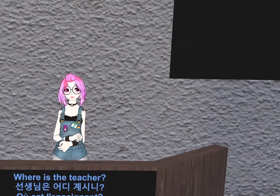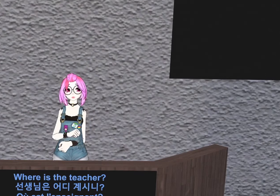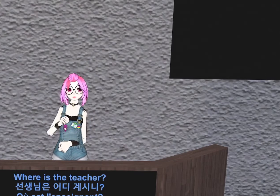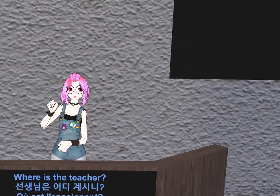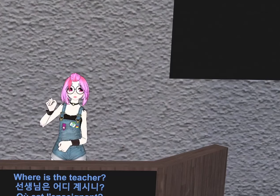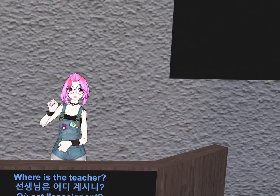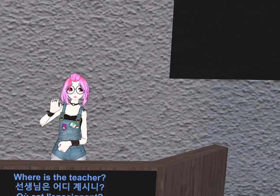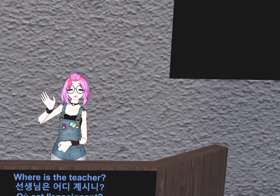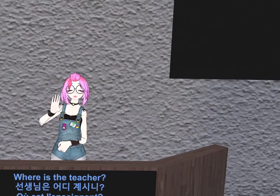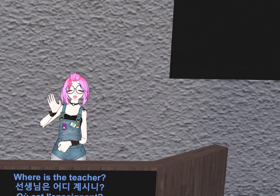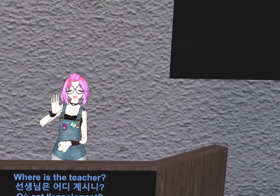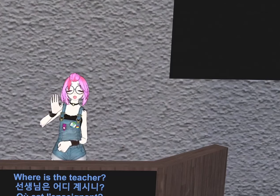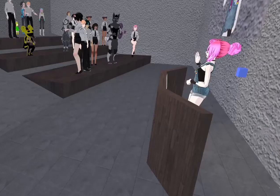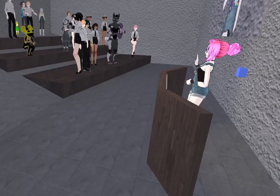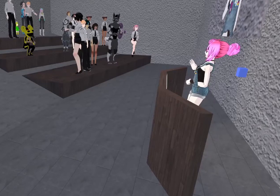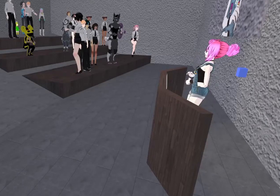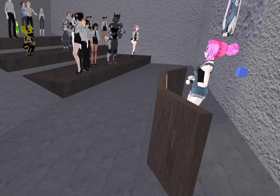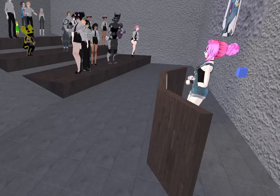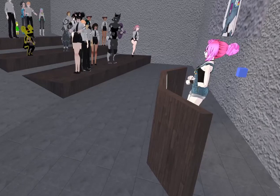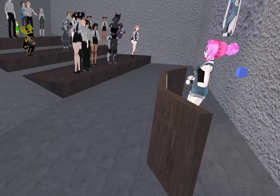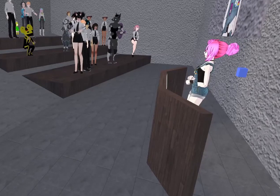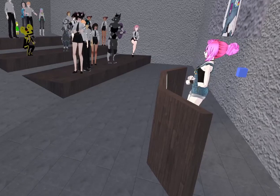you. Hi, Paulo.